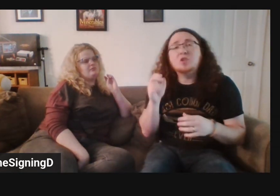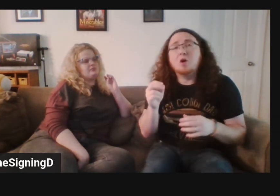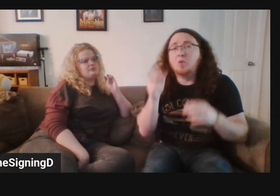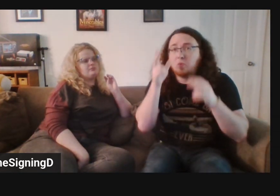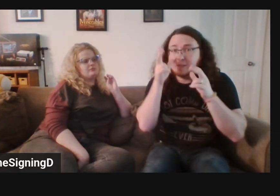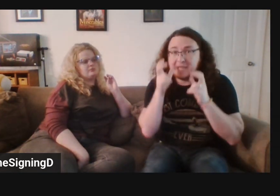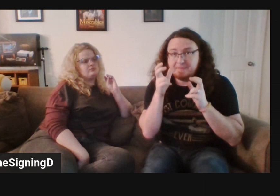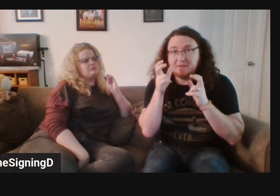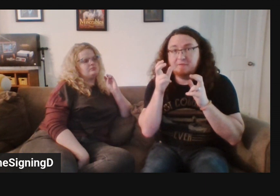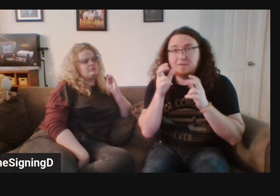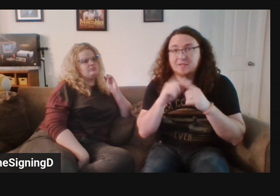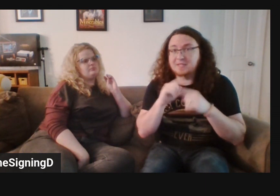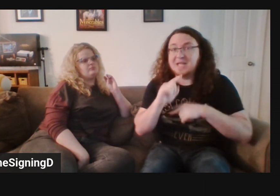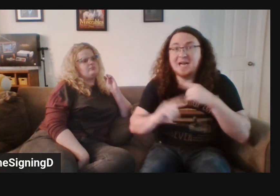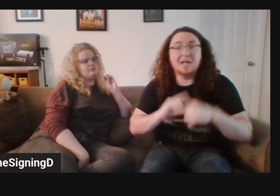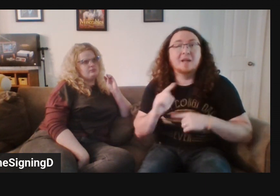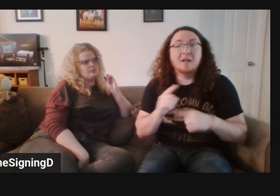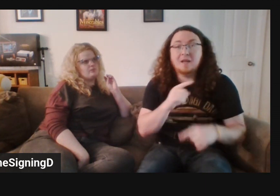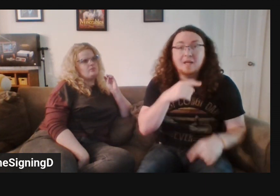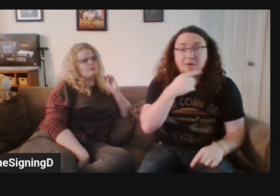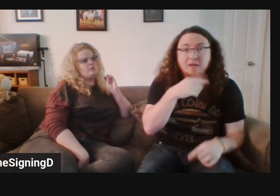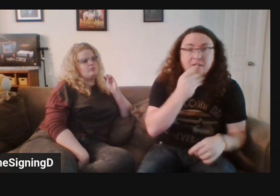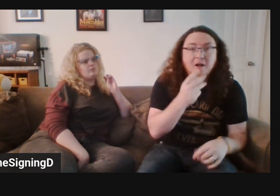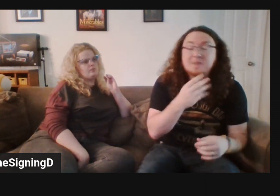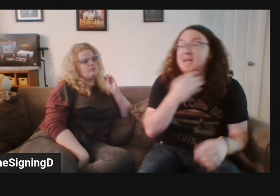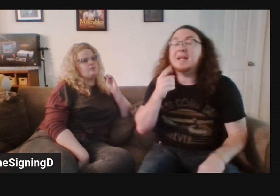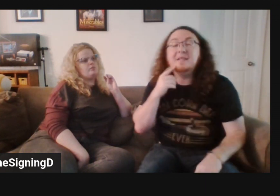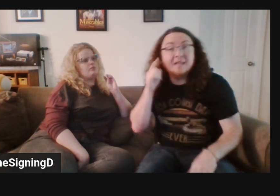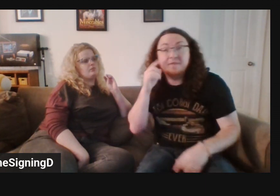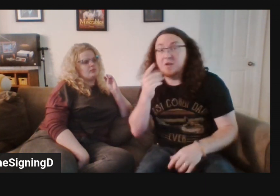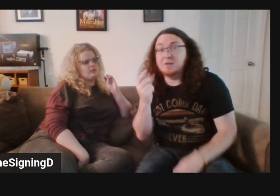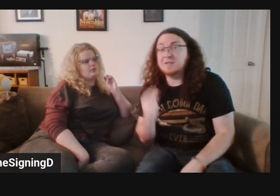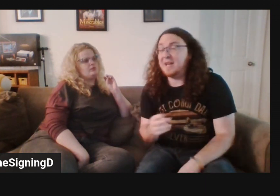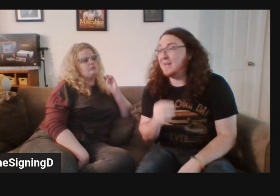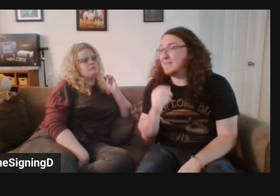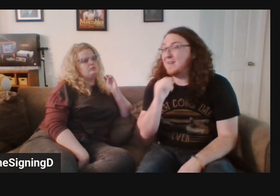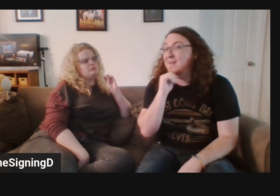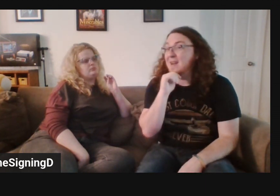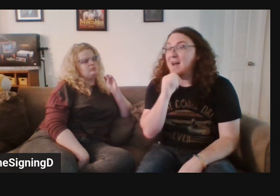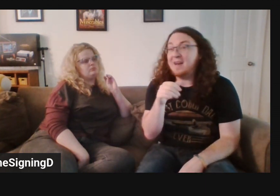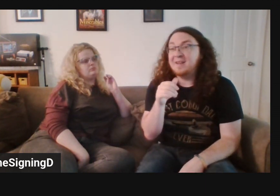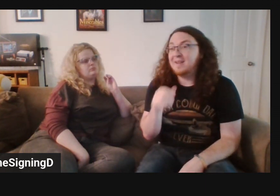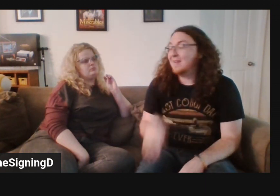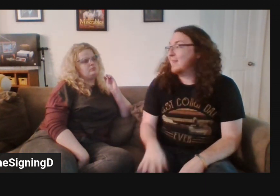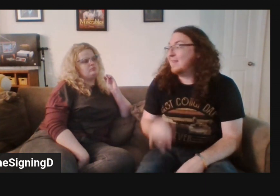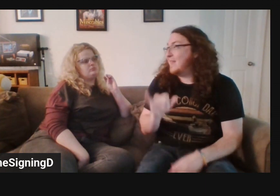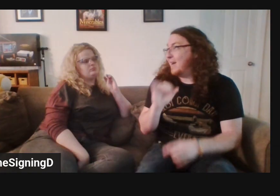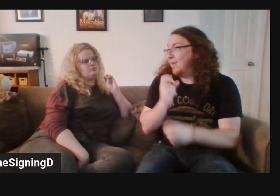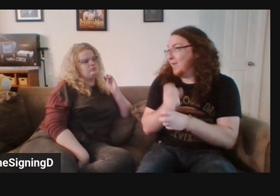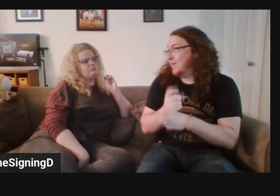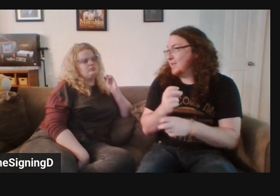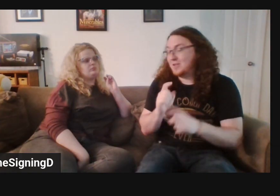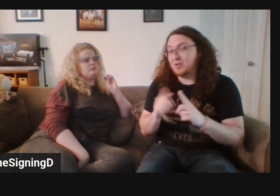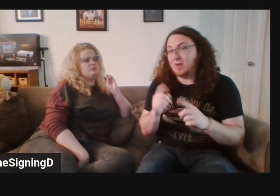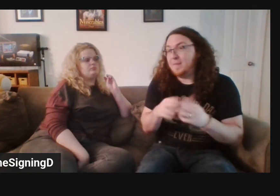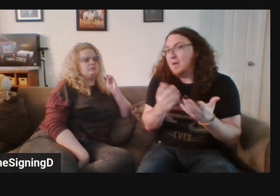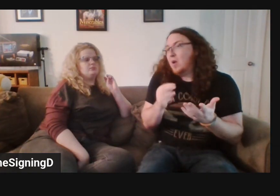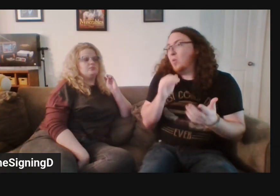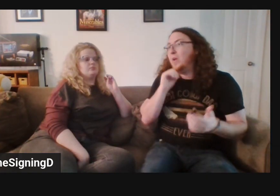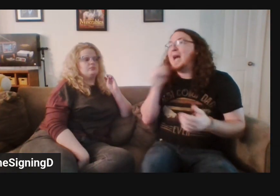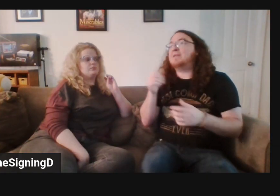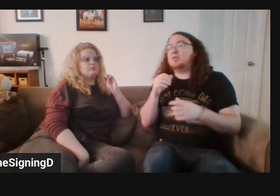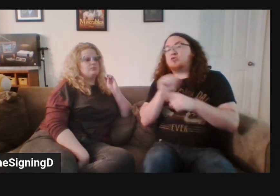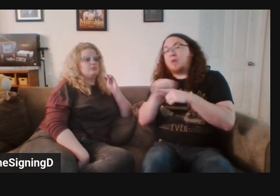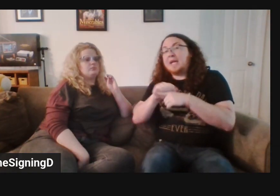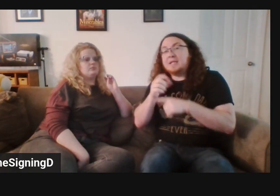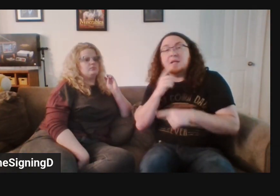are so receptive to signing. Hearing dogs and deaf dogs, and it is not that hard